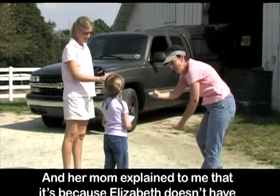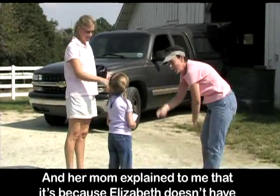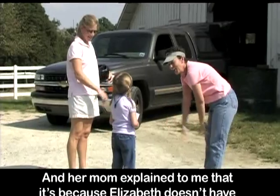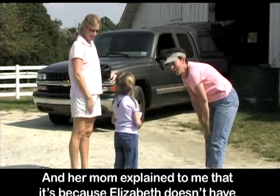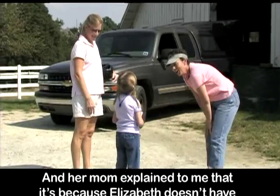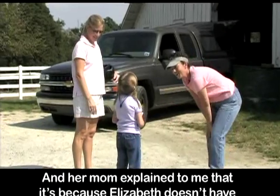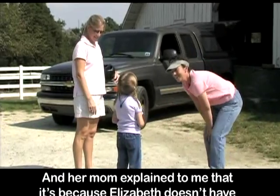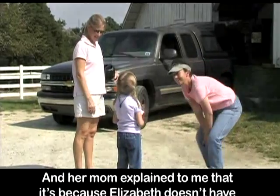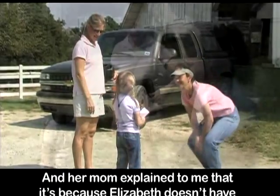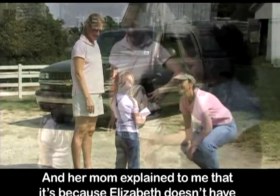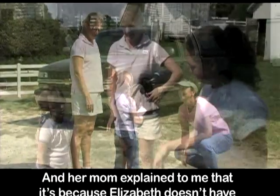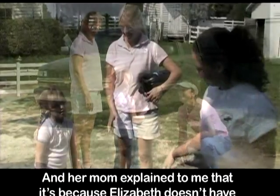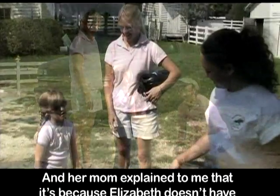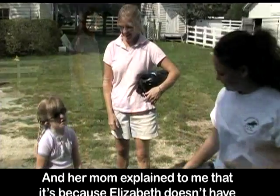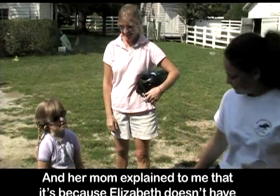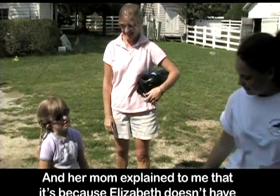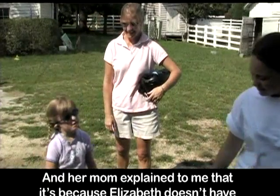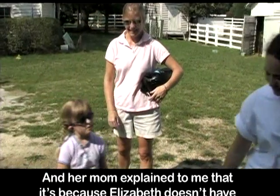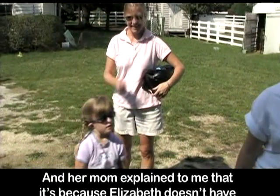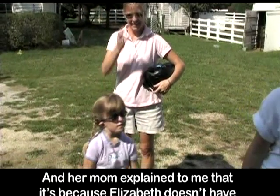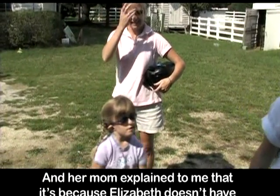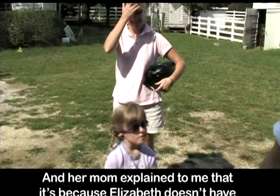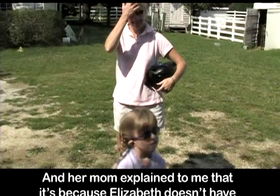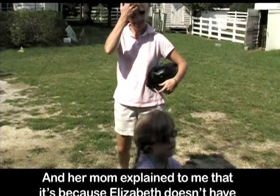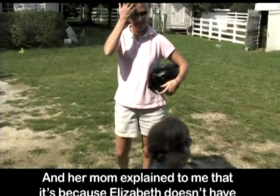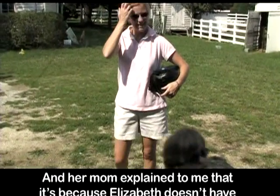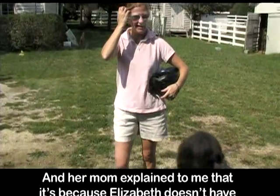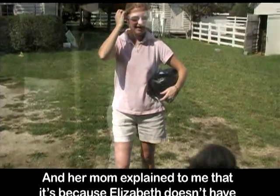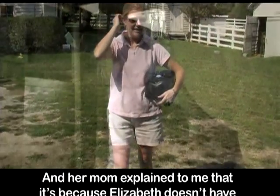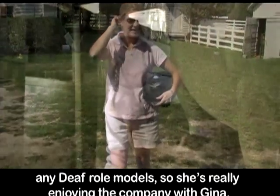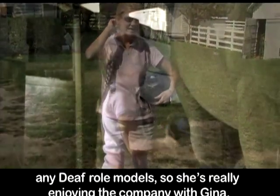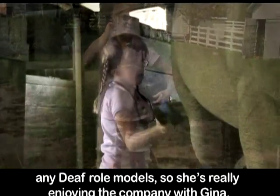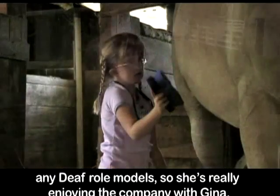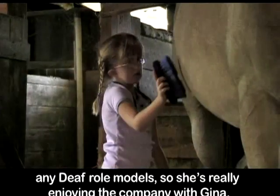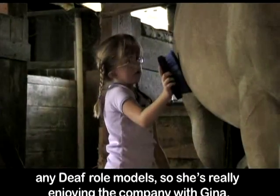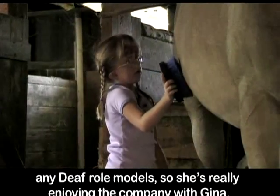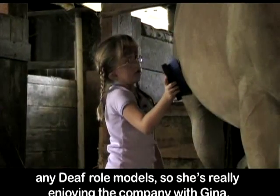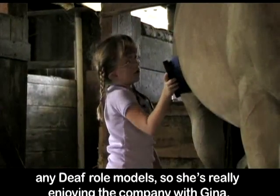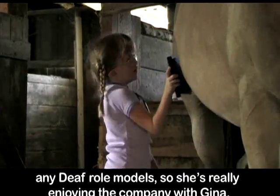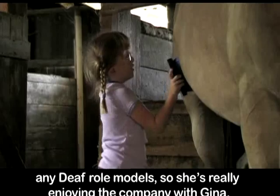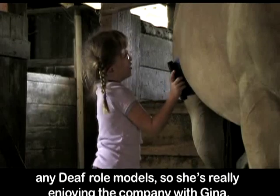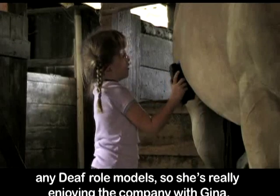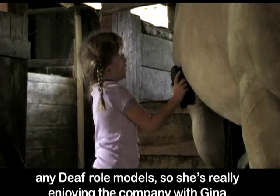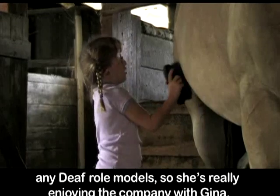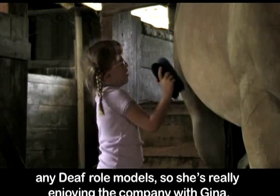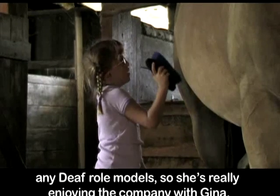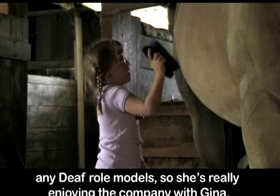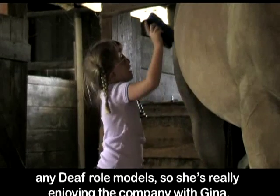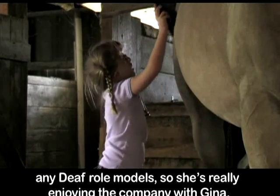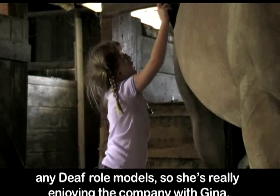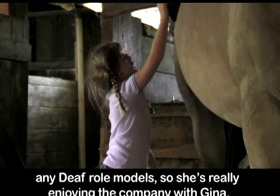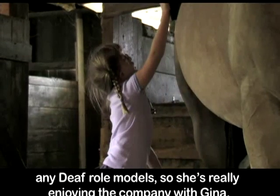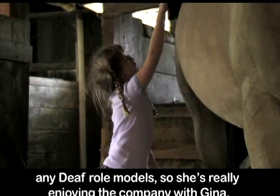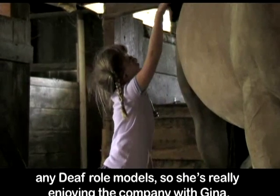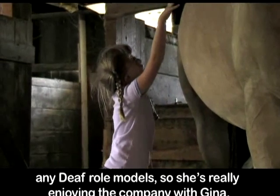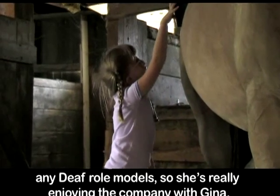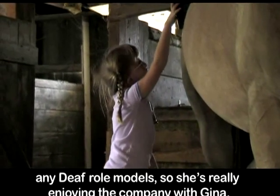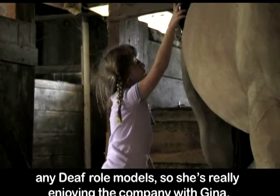mom explained to me that it's because Elizabeth doesn't have any deaf role models, so she's really enjoying the company